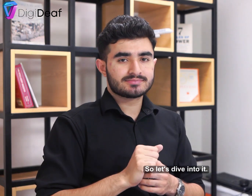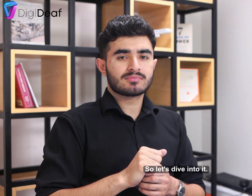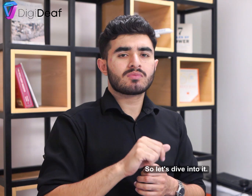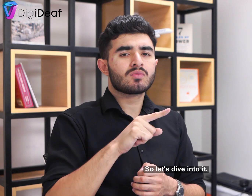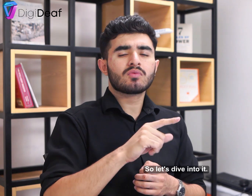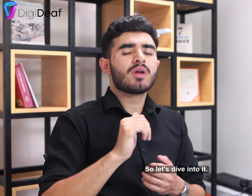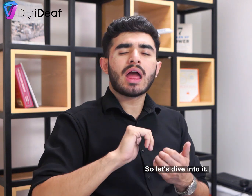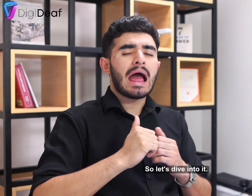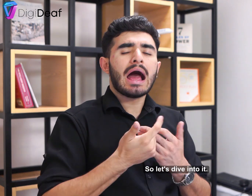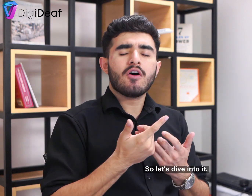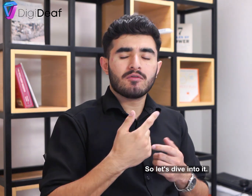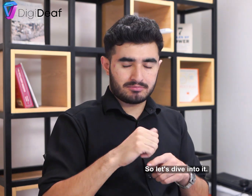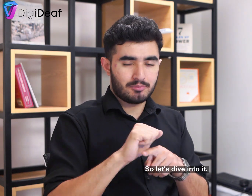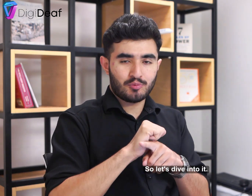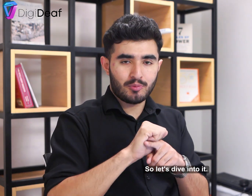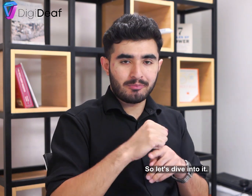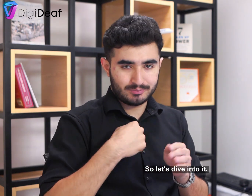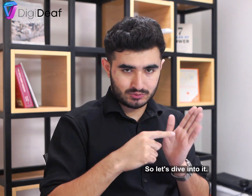So let's dive into it.